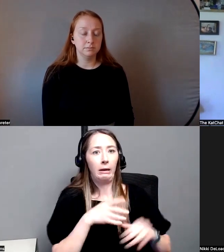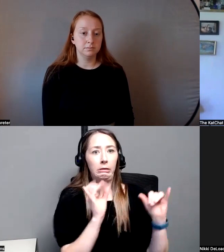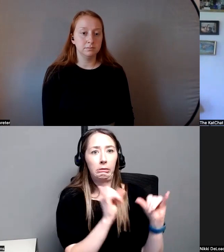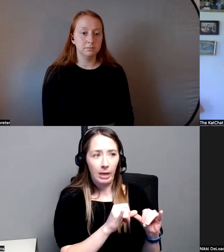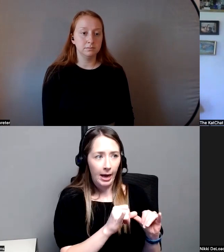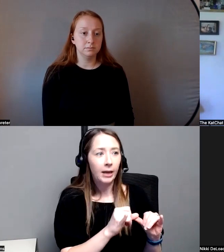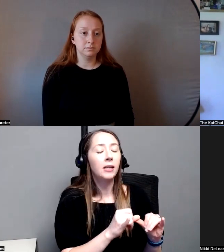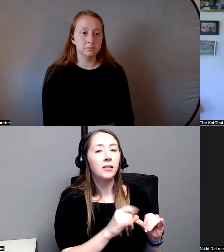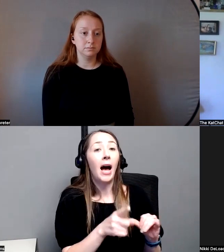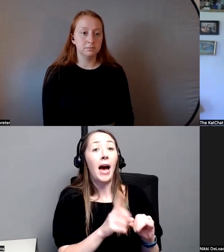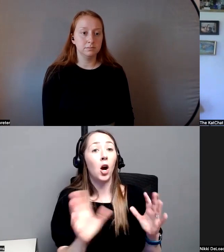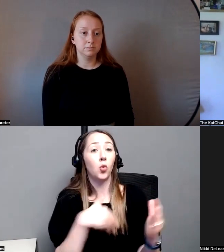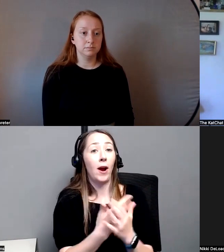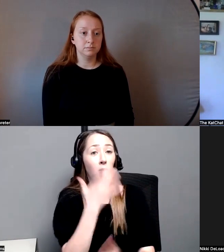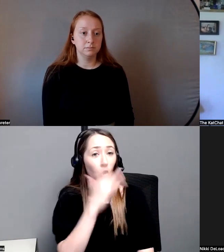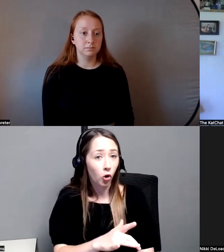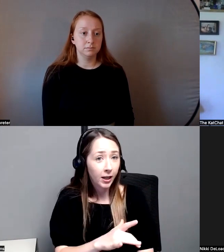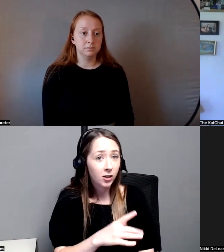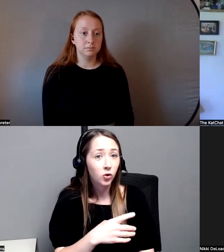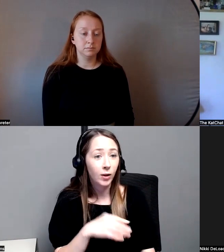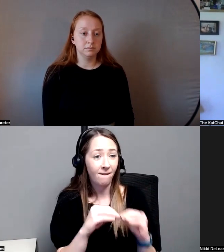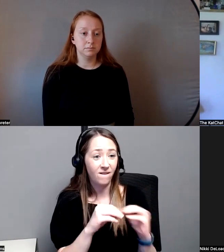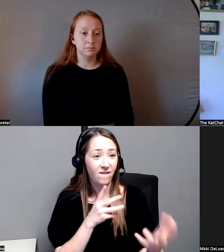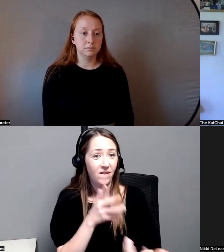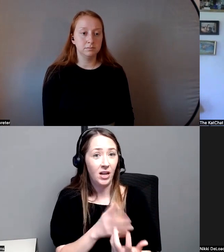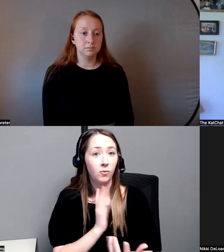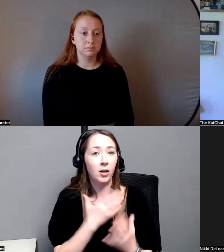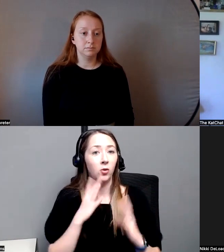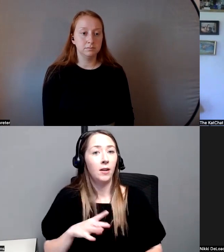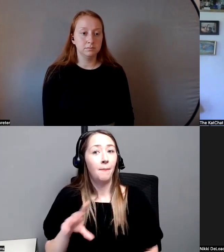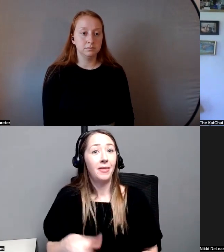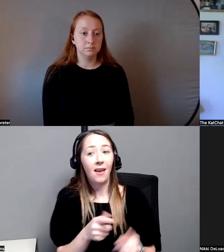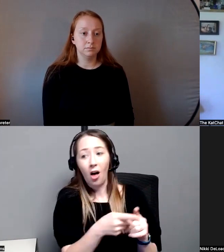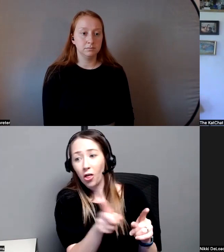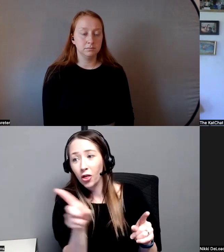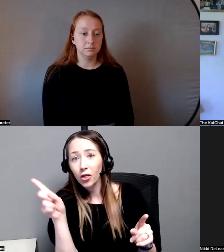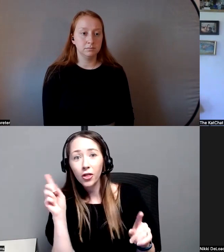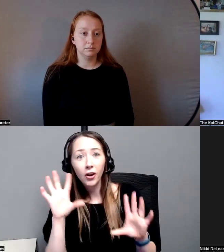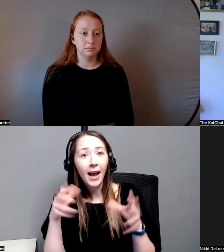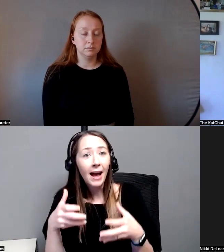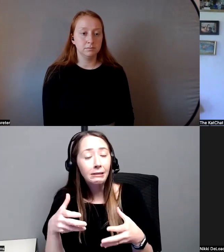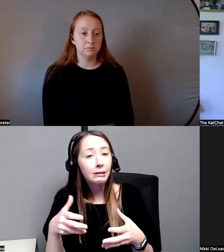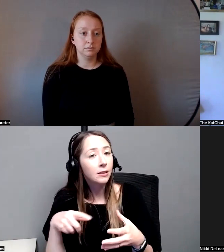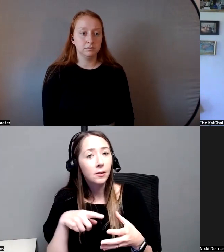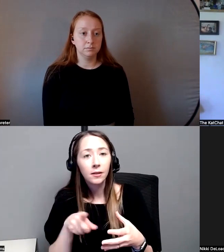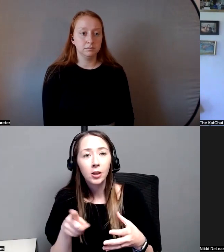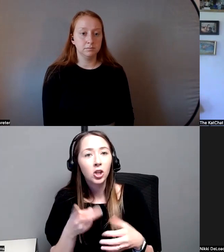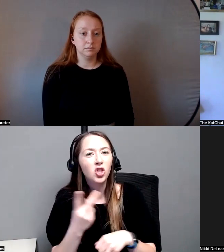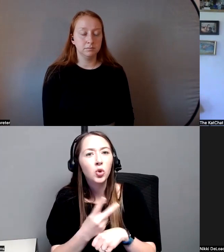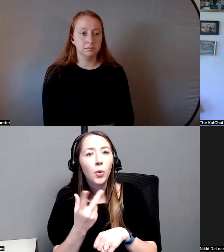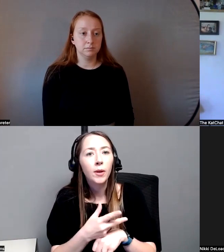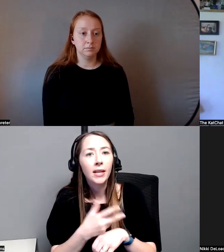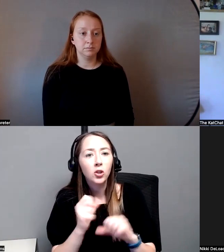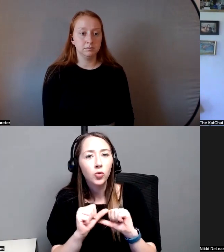fit me early. But everybody else in that cast, she basically had like 2 to 3 days to